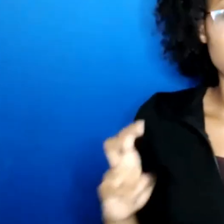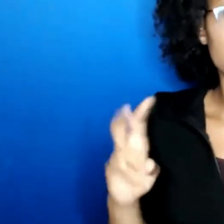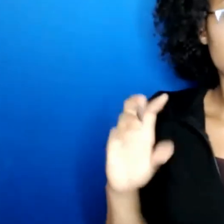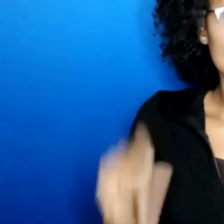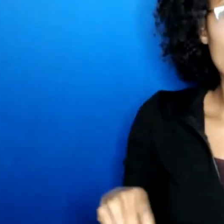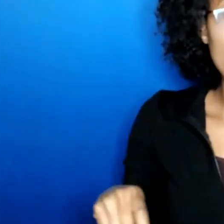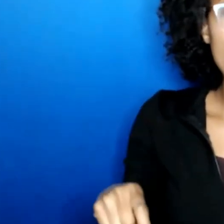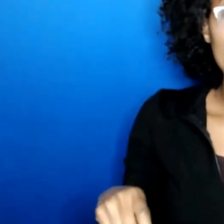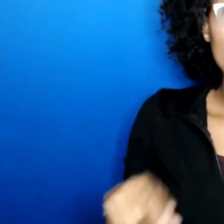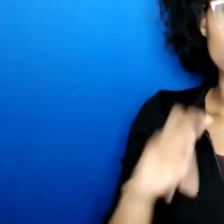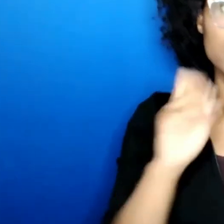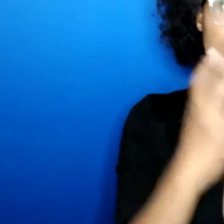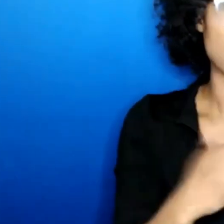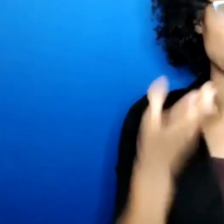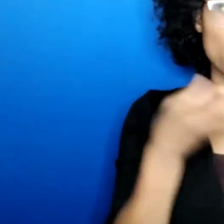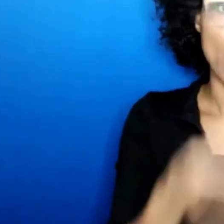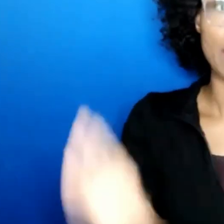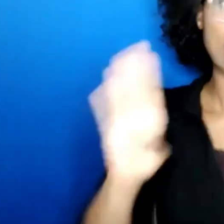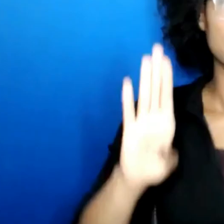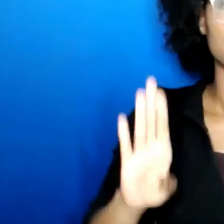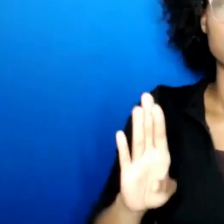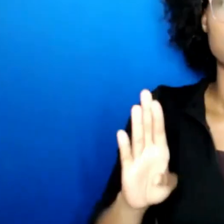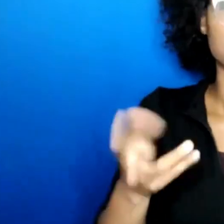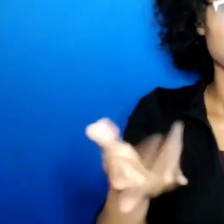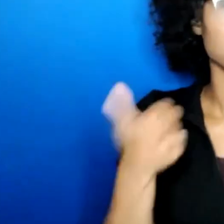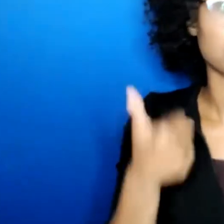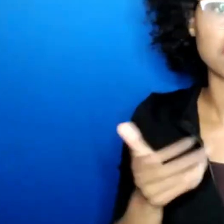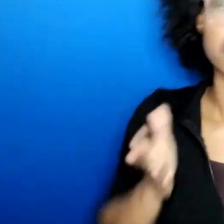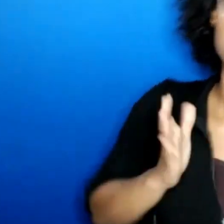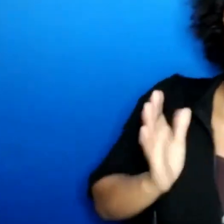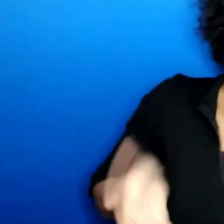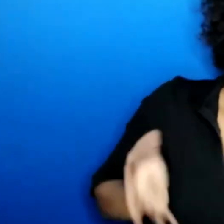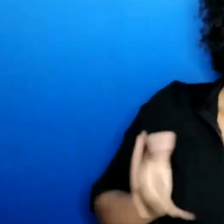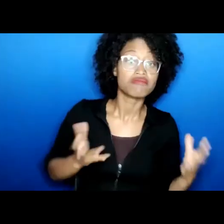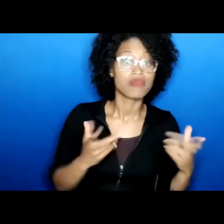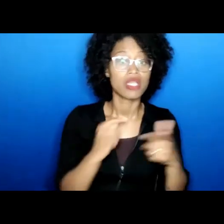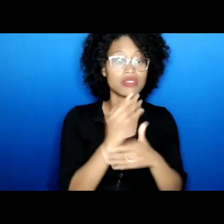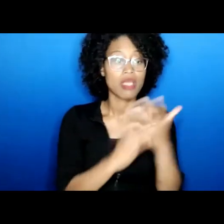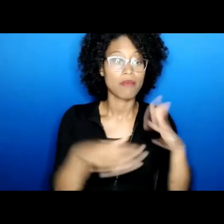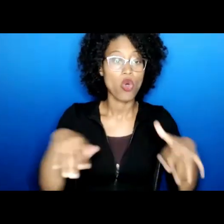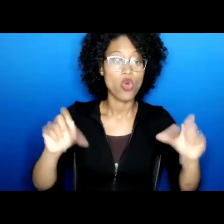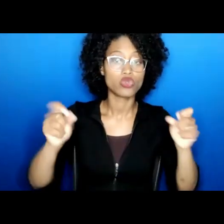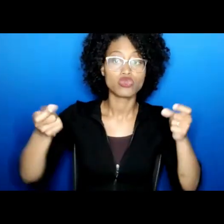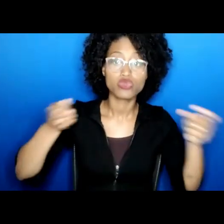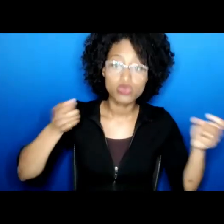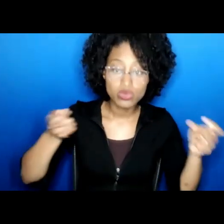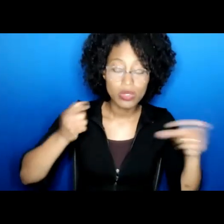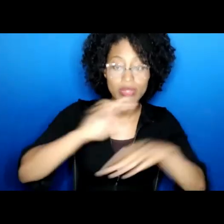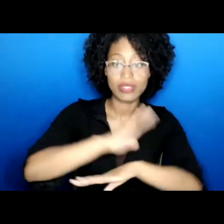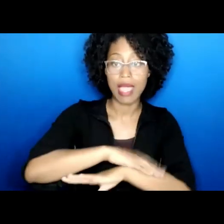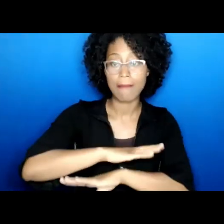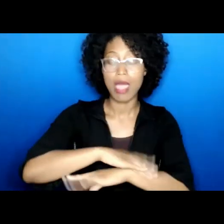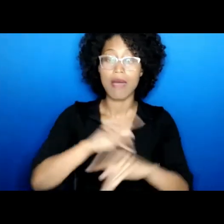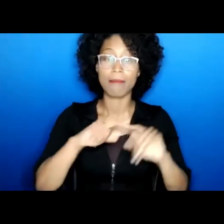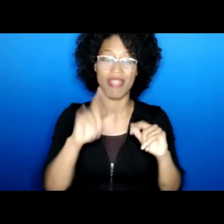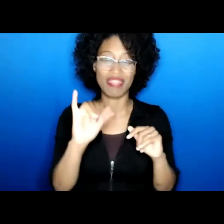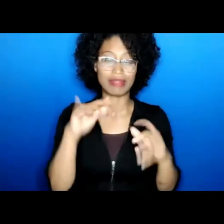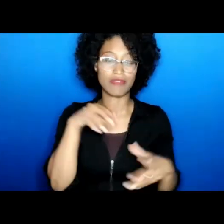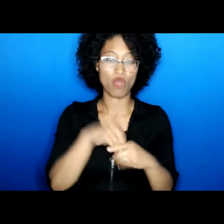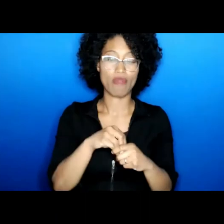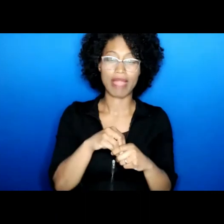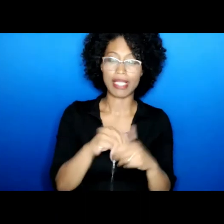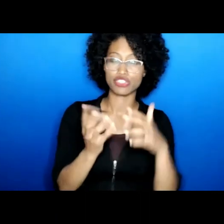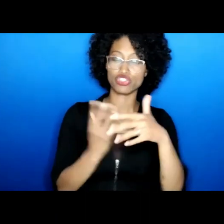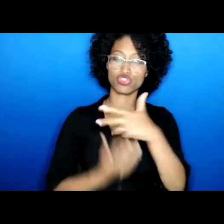groups might just have open tables and some groups might just have hosted open tables, but that's part of that kind of social rapport